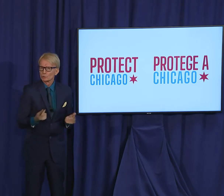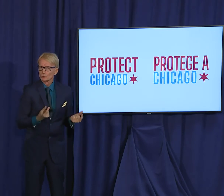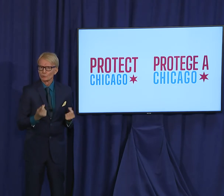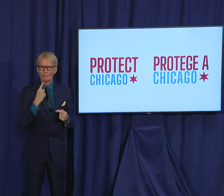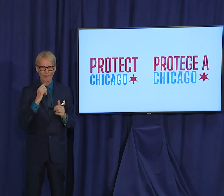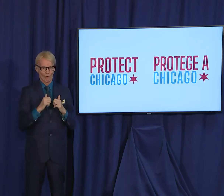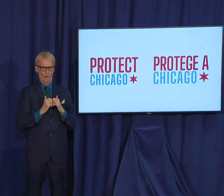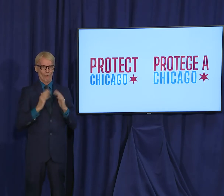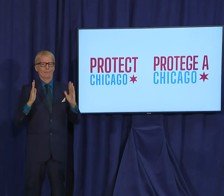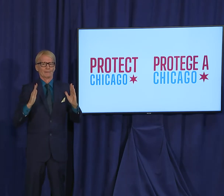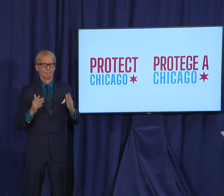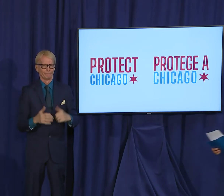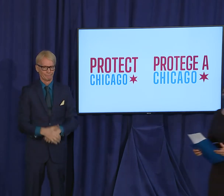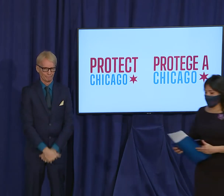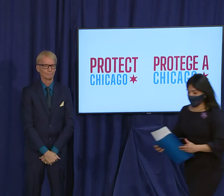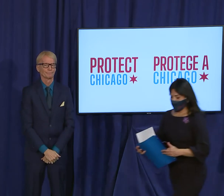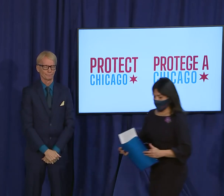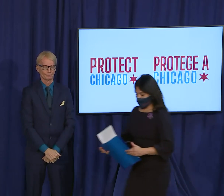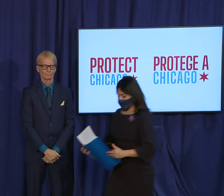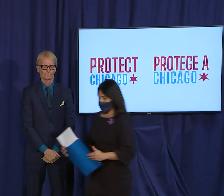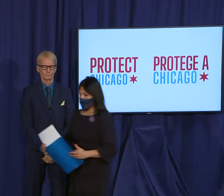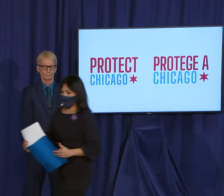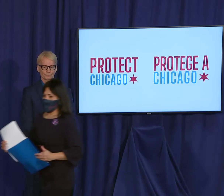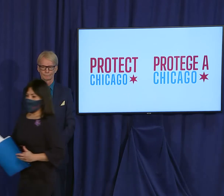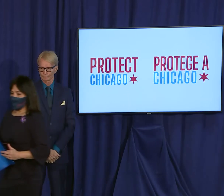careful reopening.